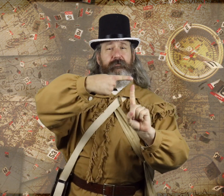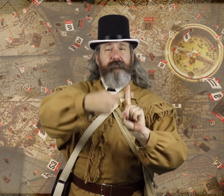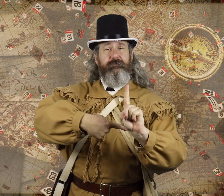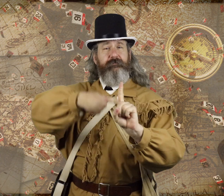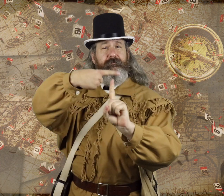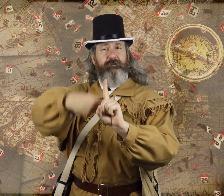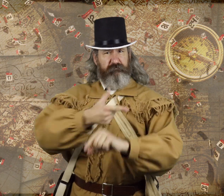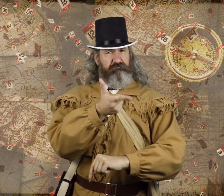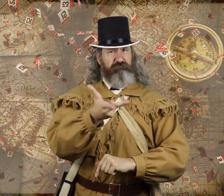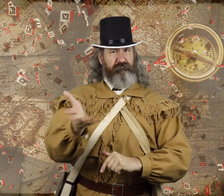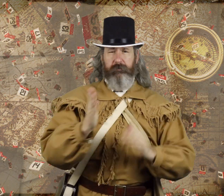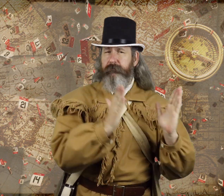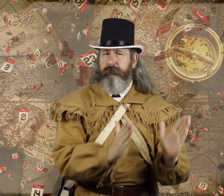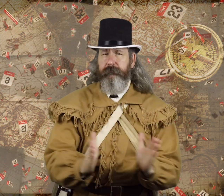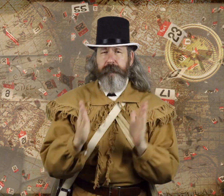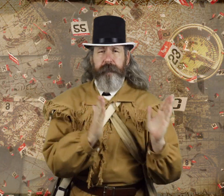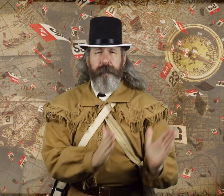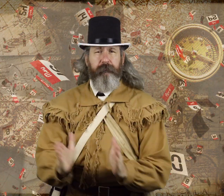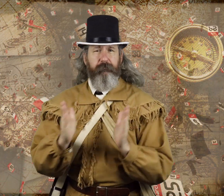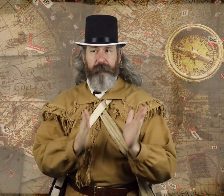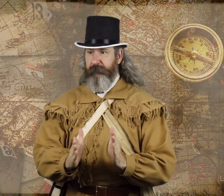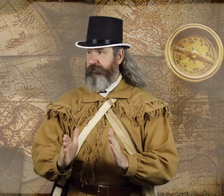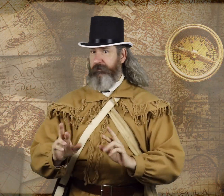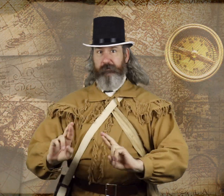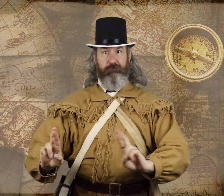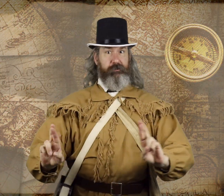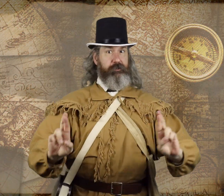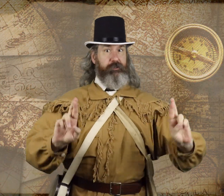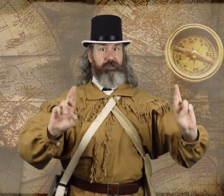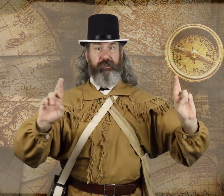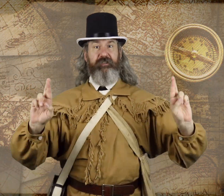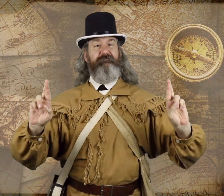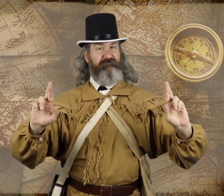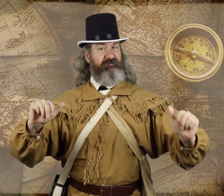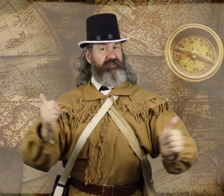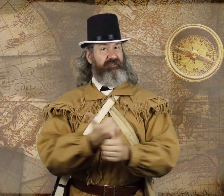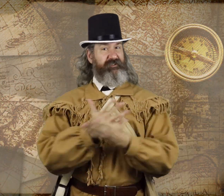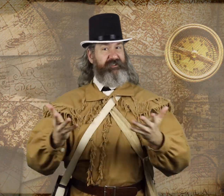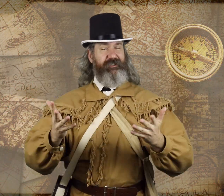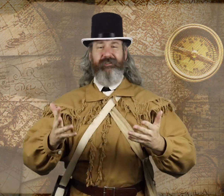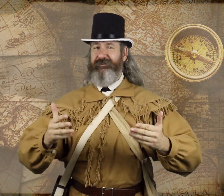After several months of planning, everything was ready.